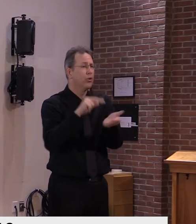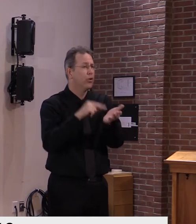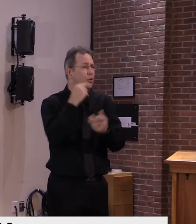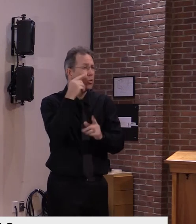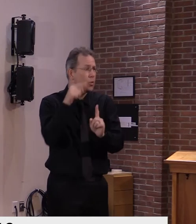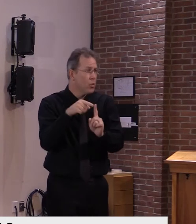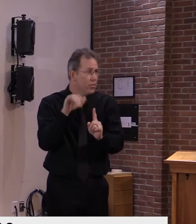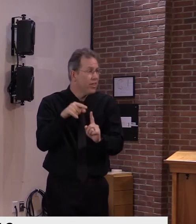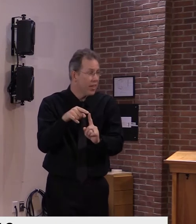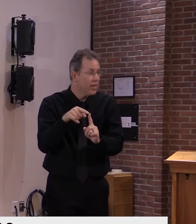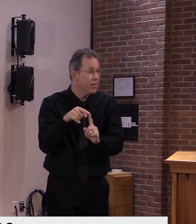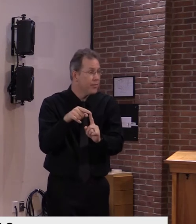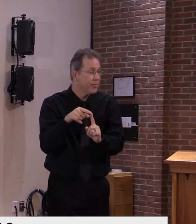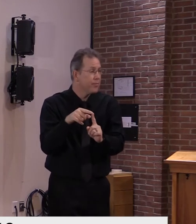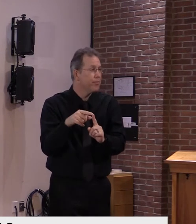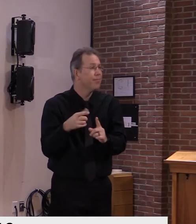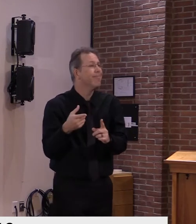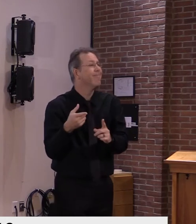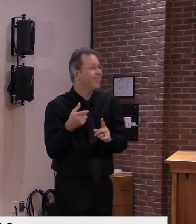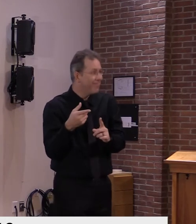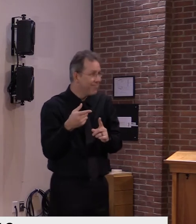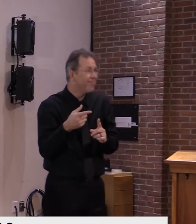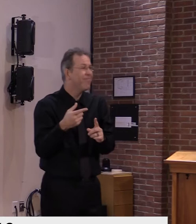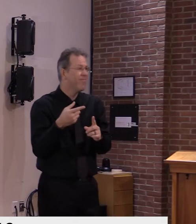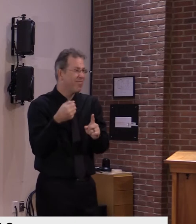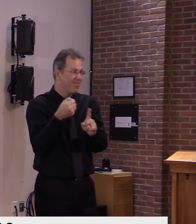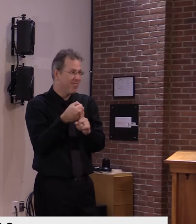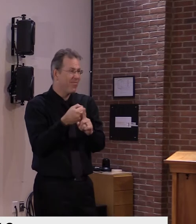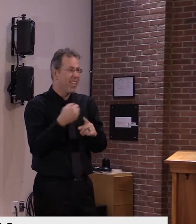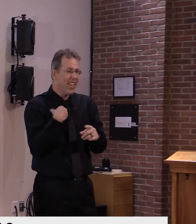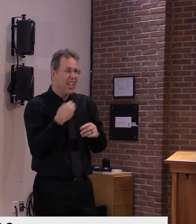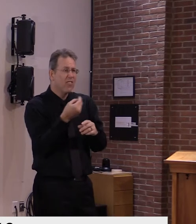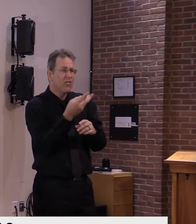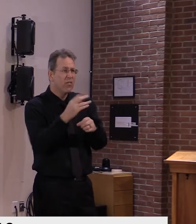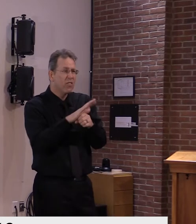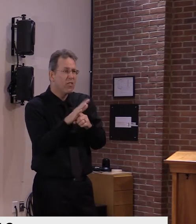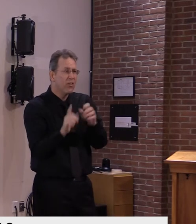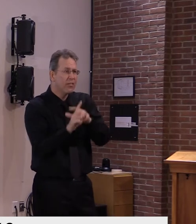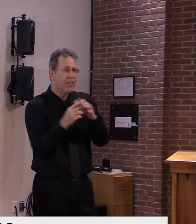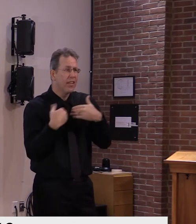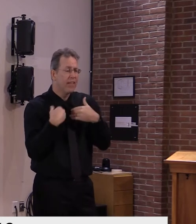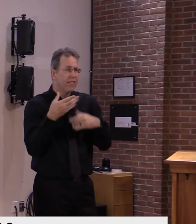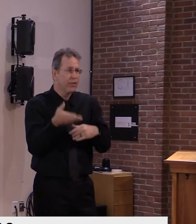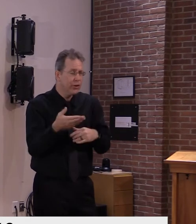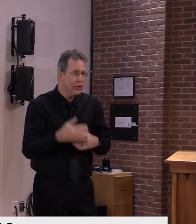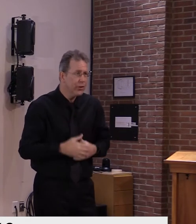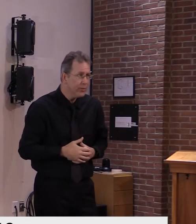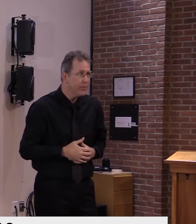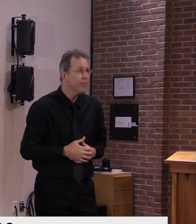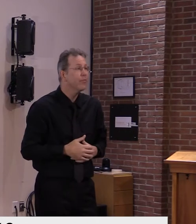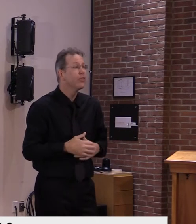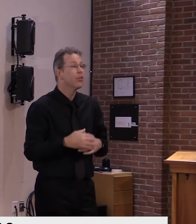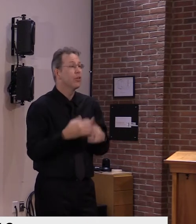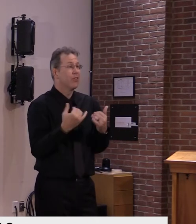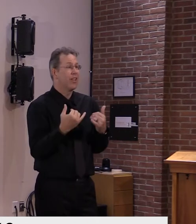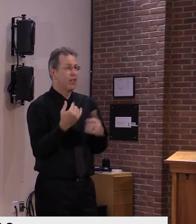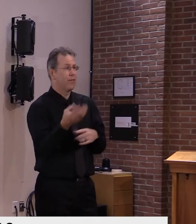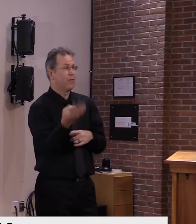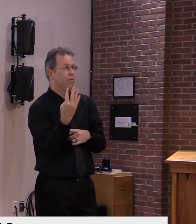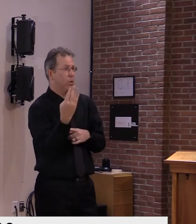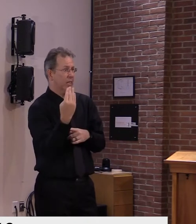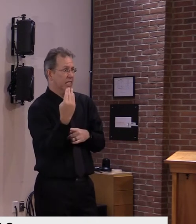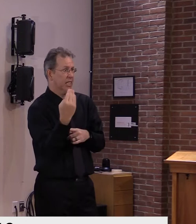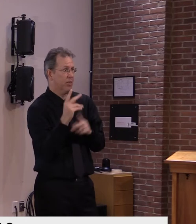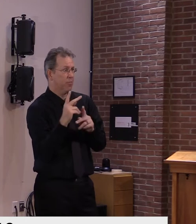positive results were the results of facility-wide testing. Their current case numbers are 14 residents and